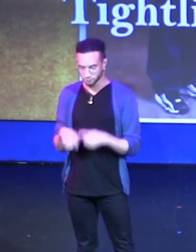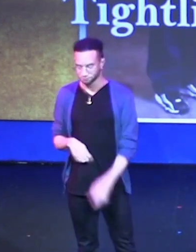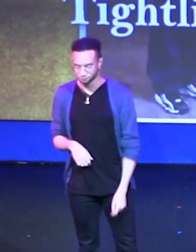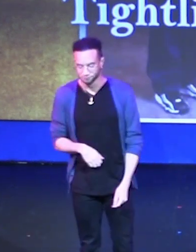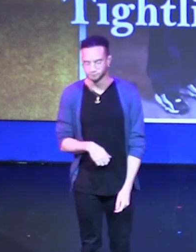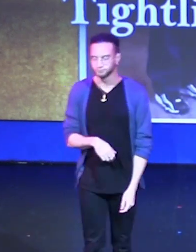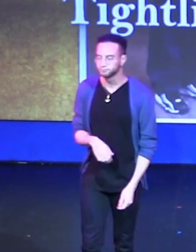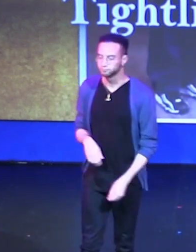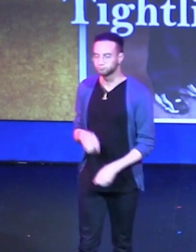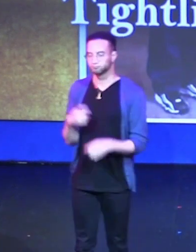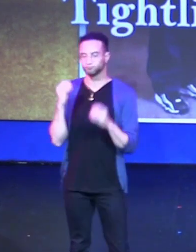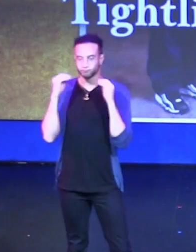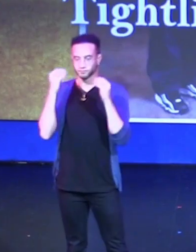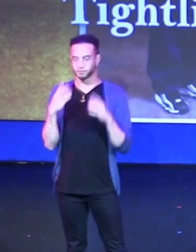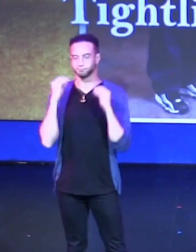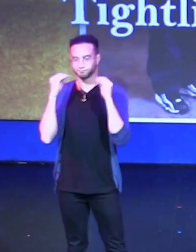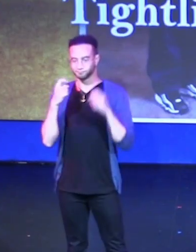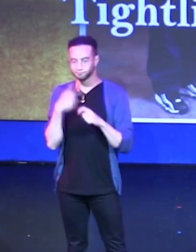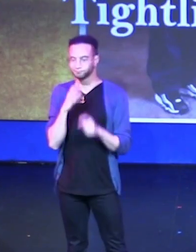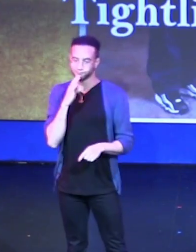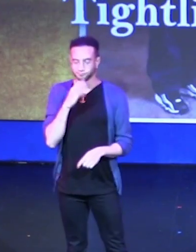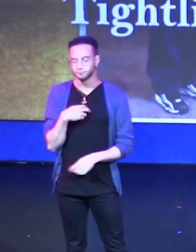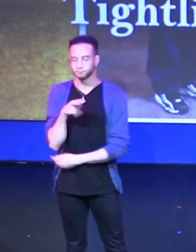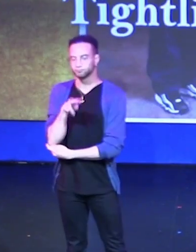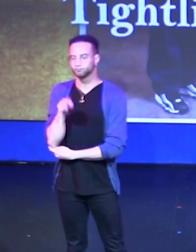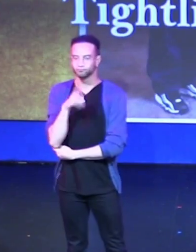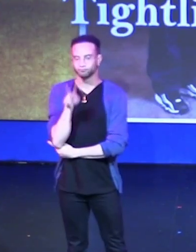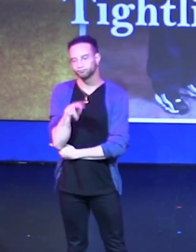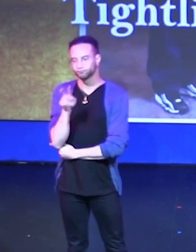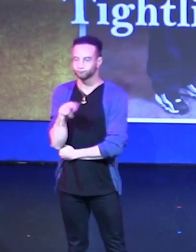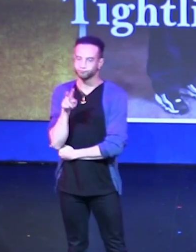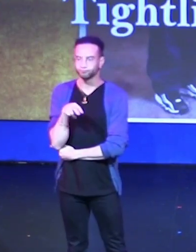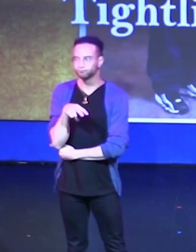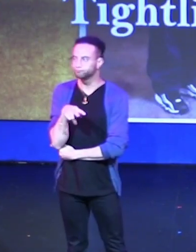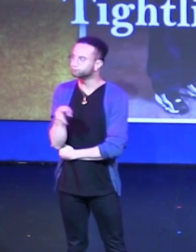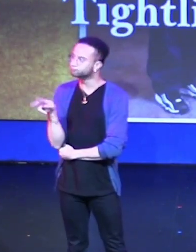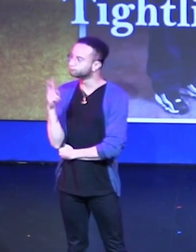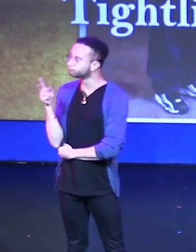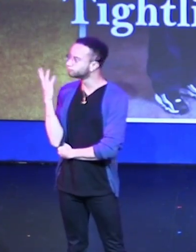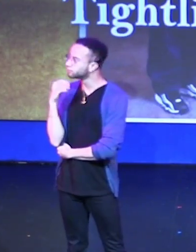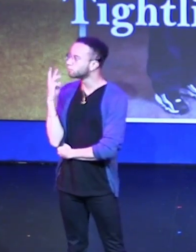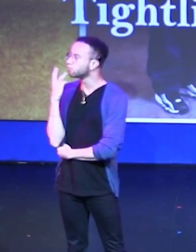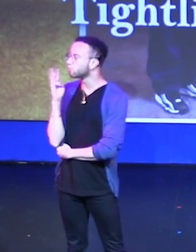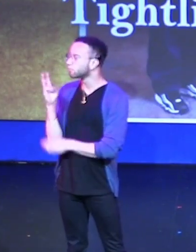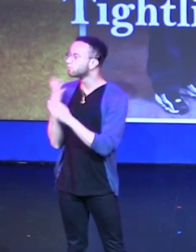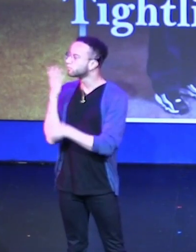I went to public school over in the Dominican Republic, and I learned through spoken Spanish. Days in the classroom I